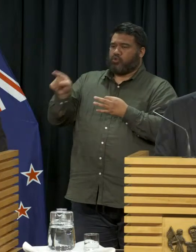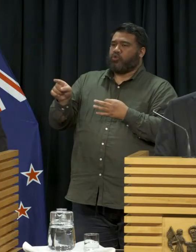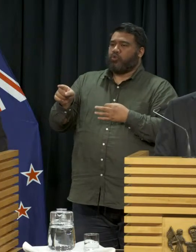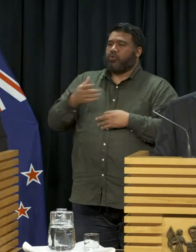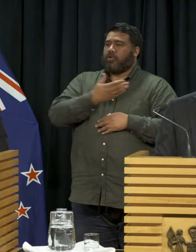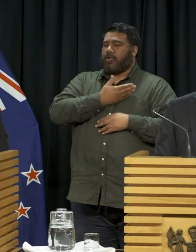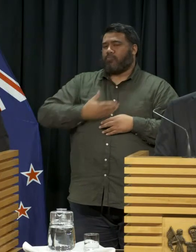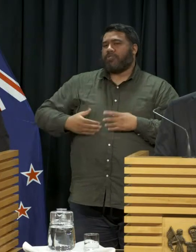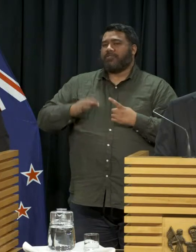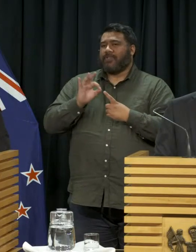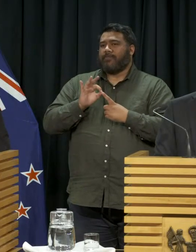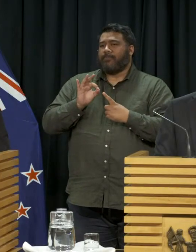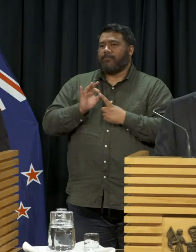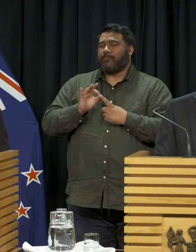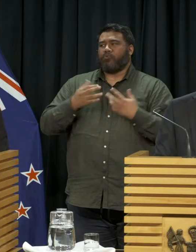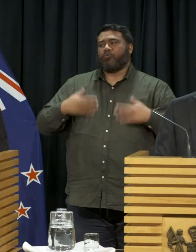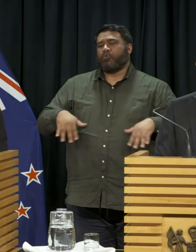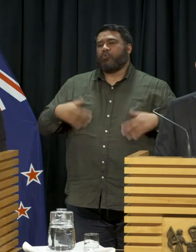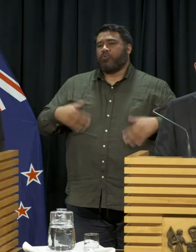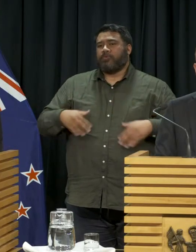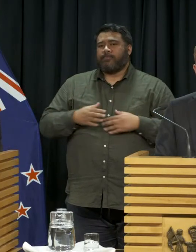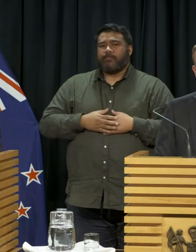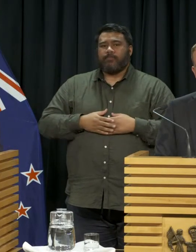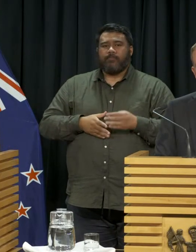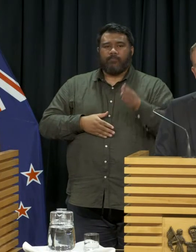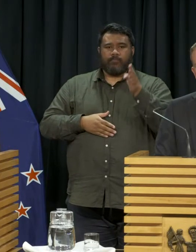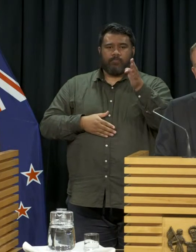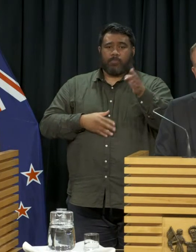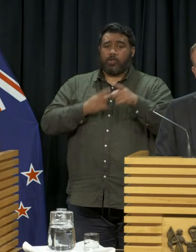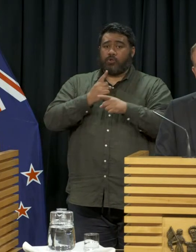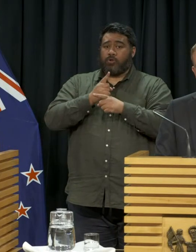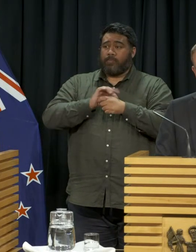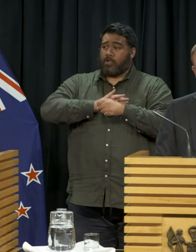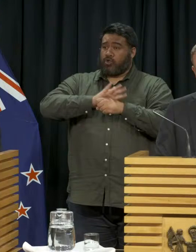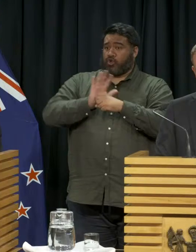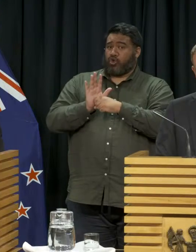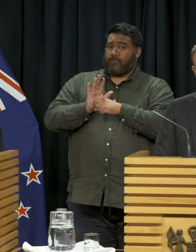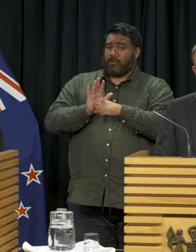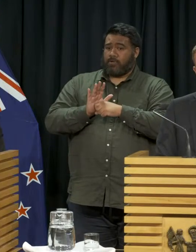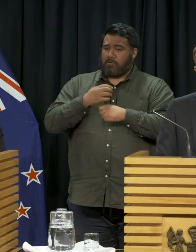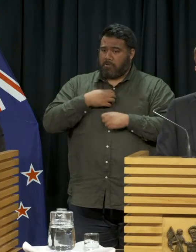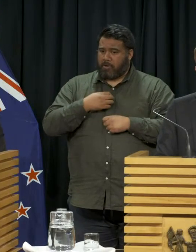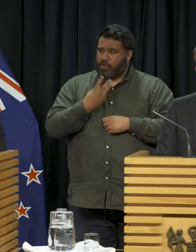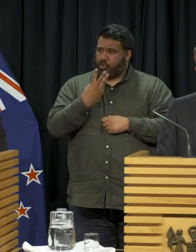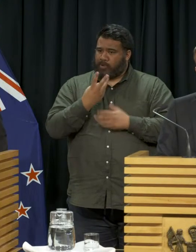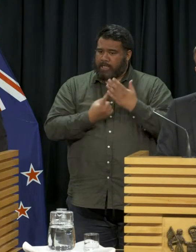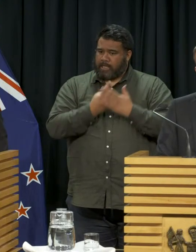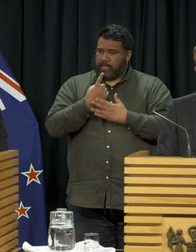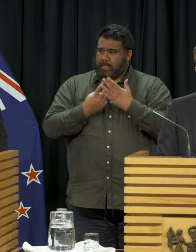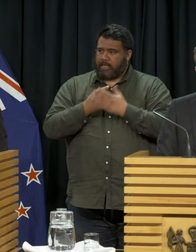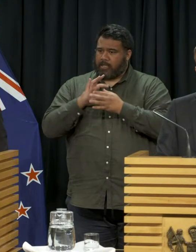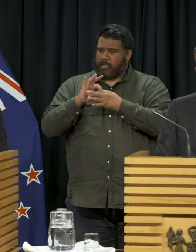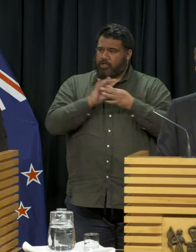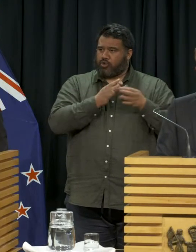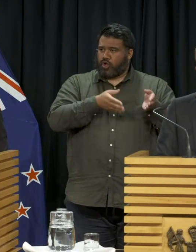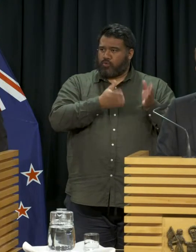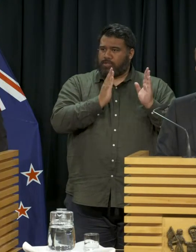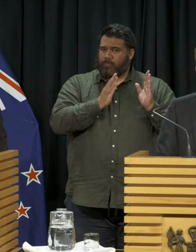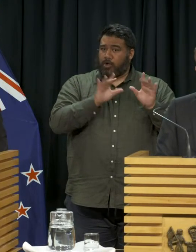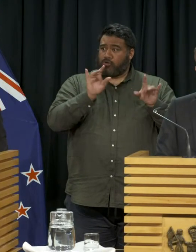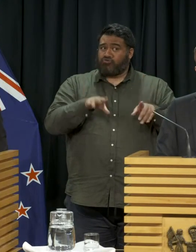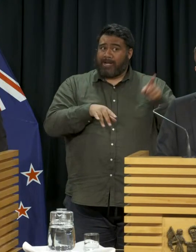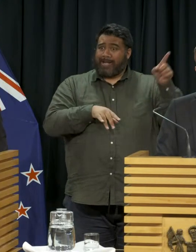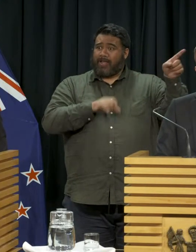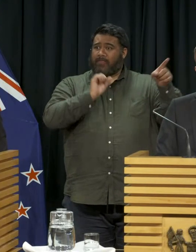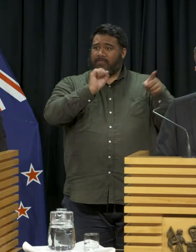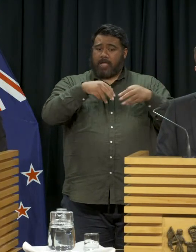New Zealand and our Defence Force. There are now 3 cases linked to the Grand Millennium Hotel, but Australia hasn't changed border